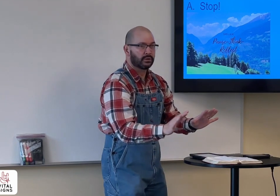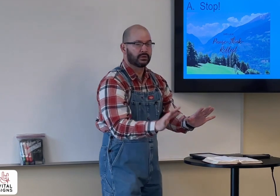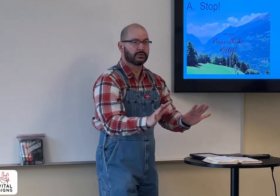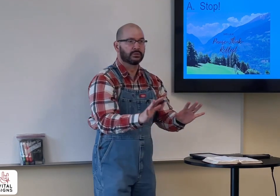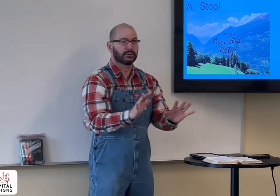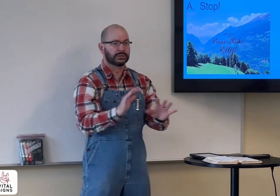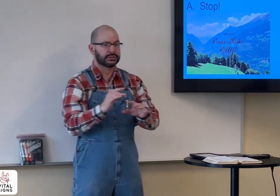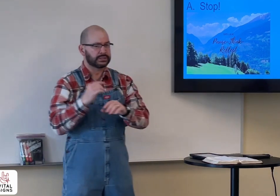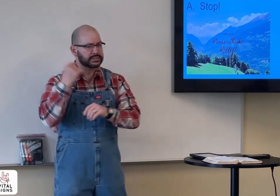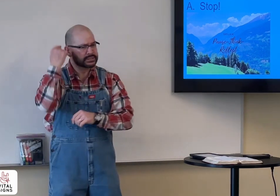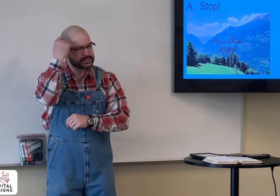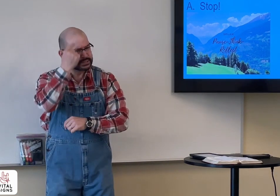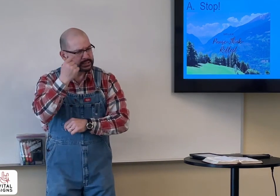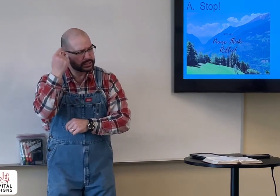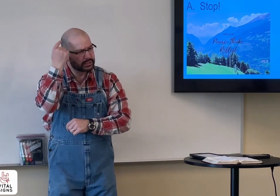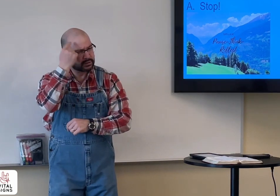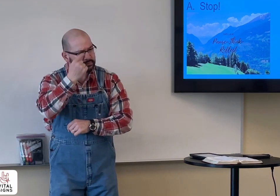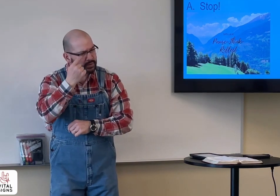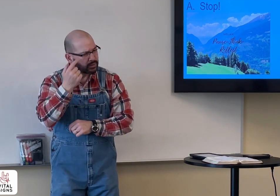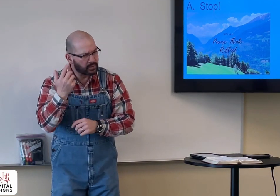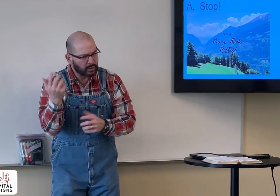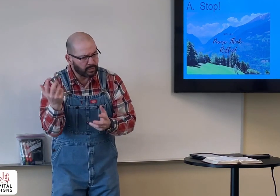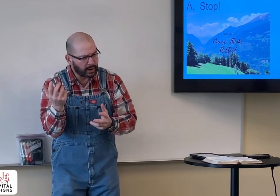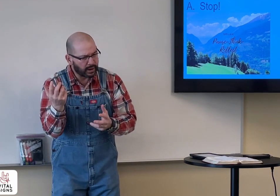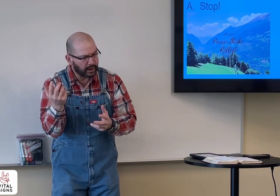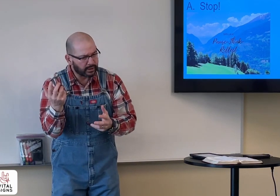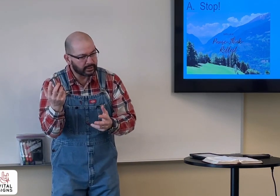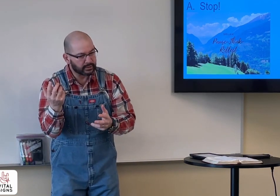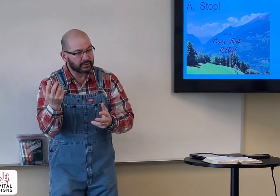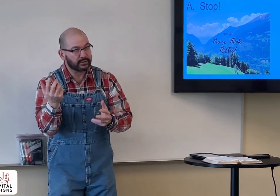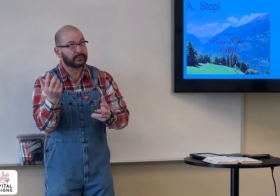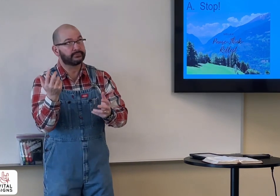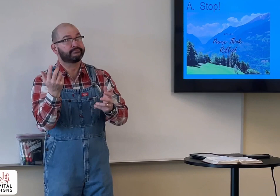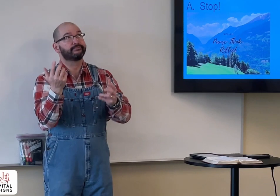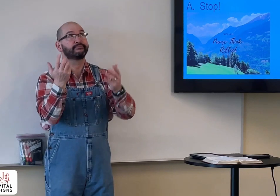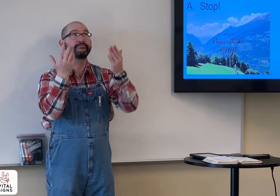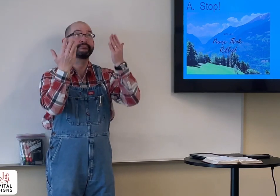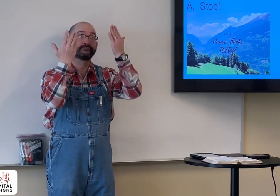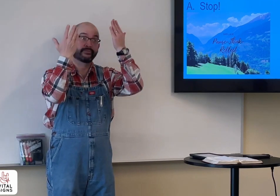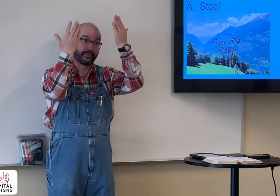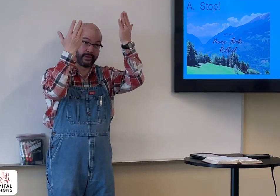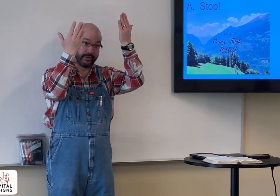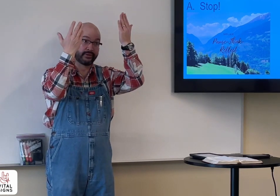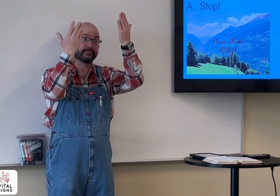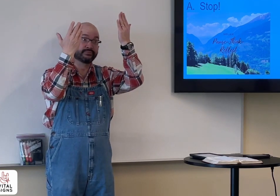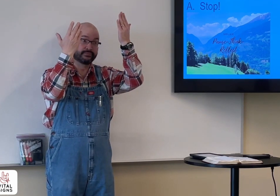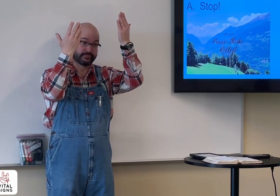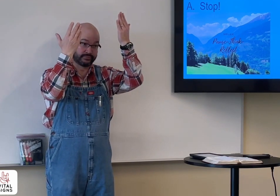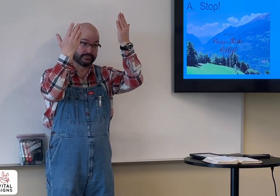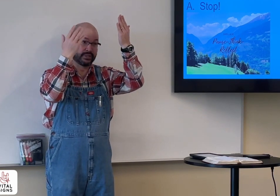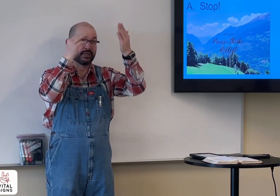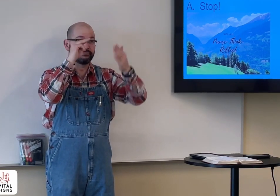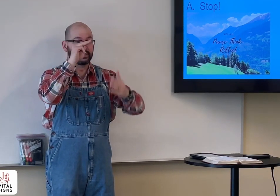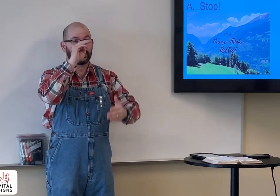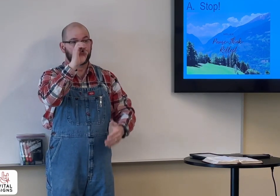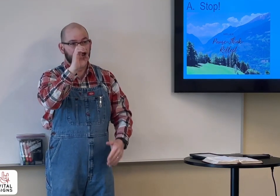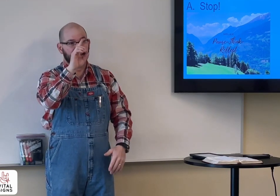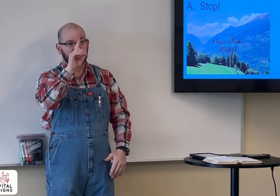empty here. It says to think about something. Think about God.